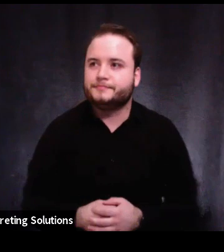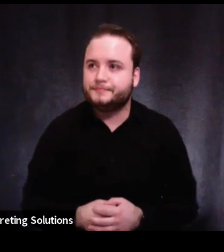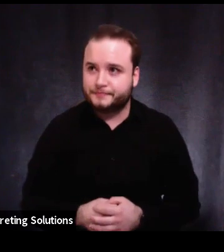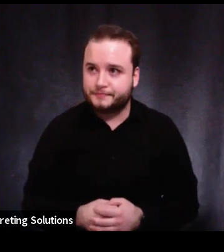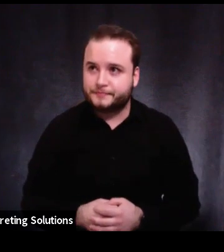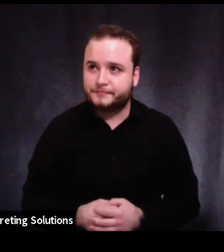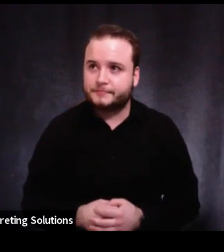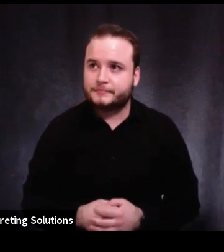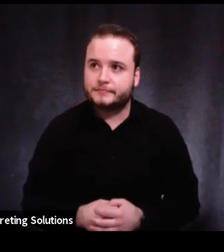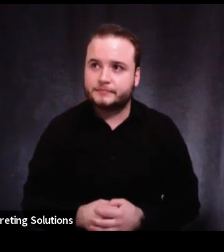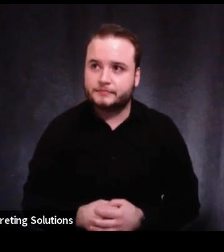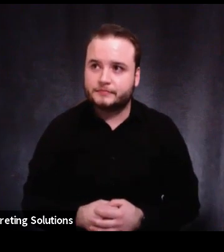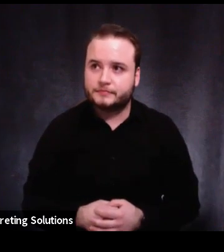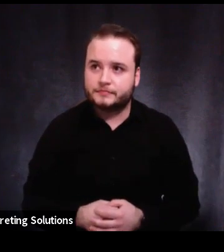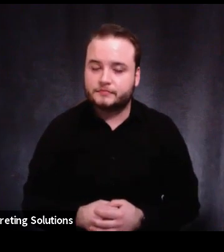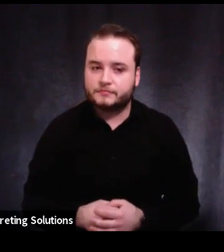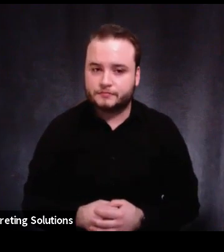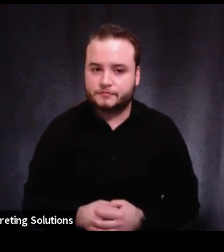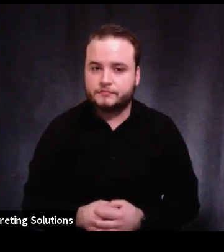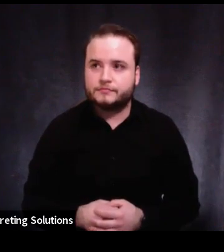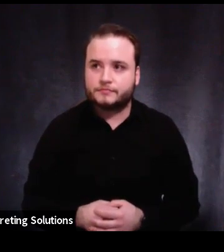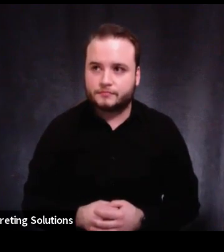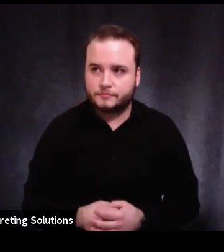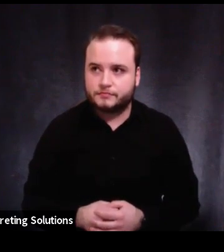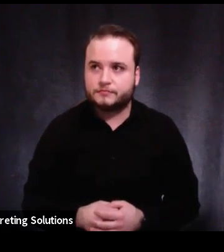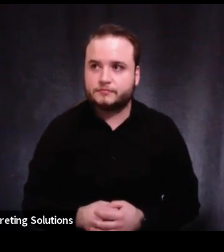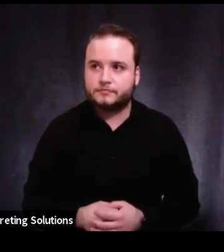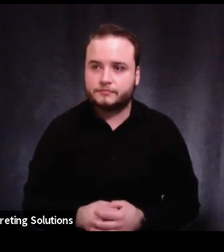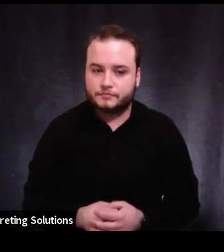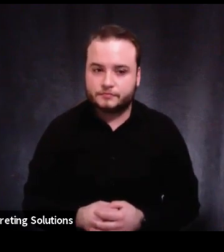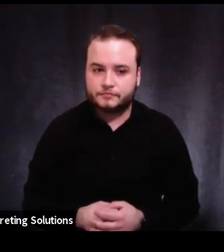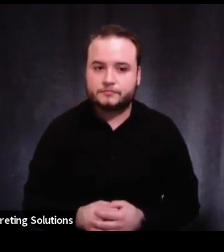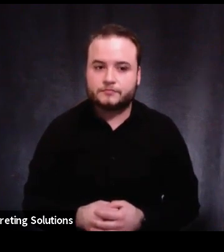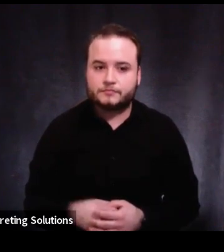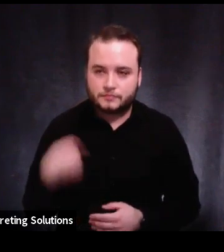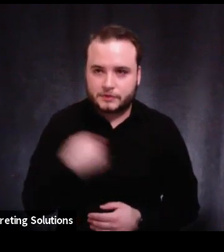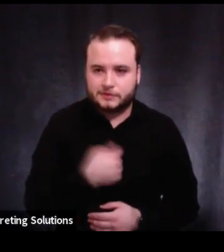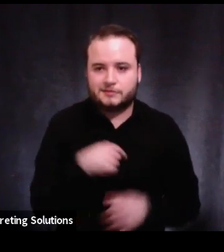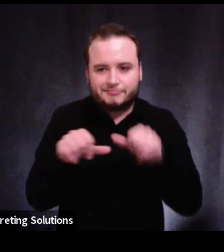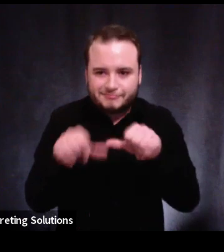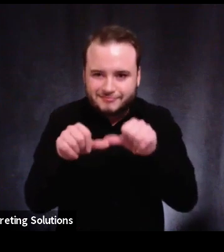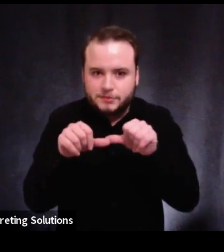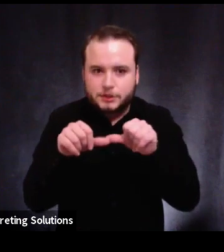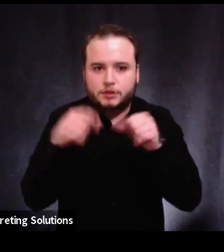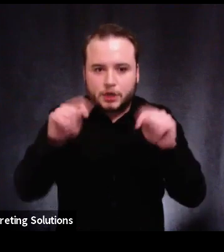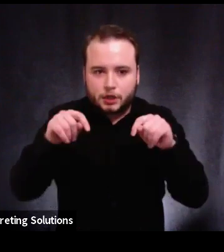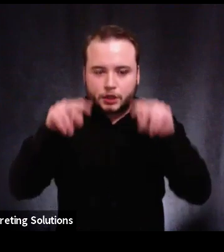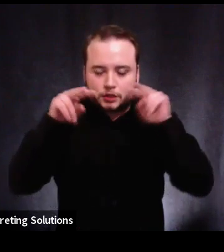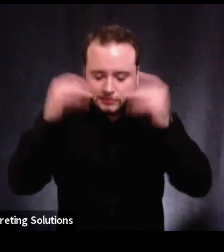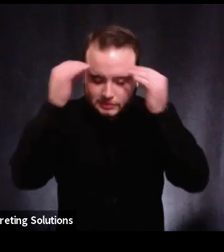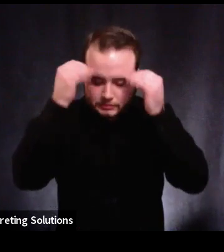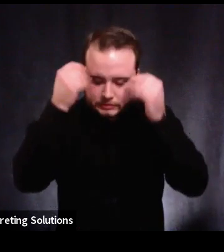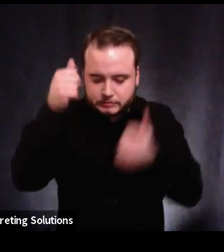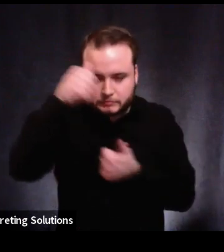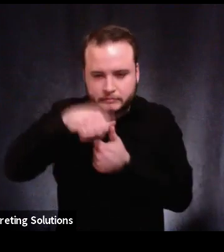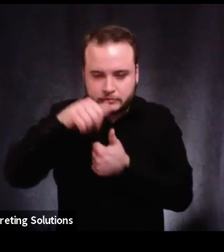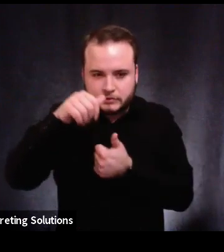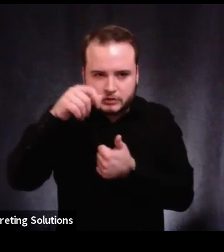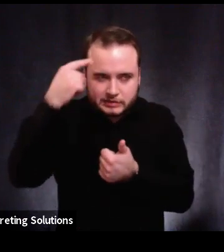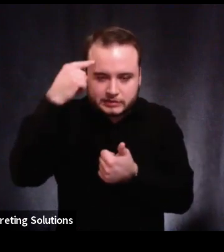lot of different considerations in addition to what the model suggests might be some of the